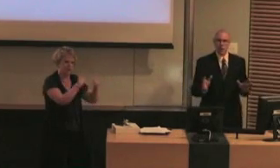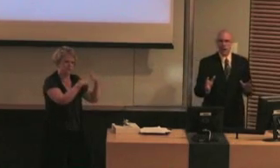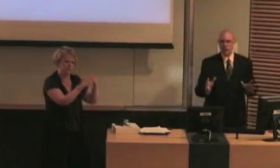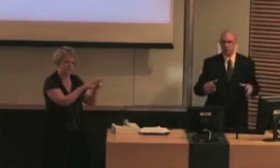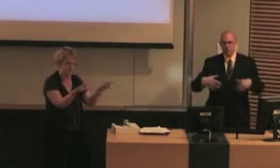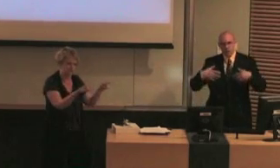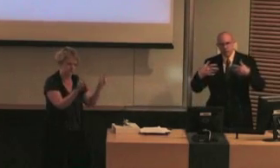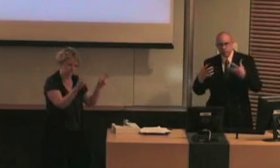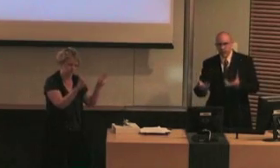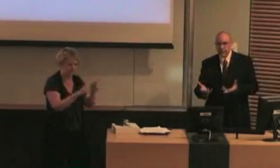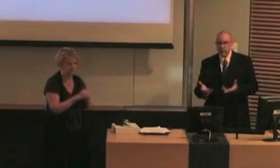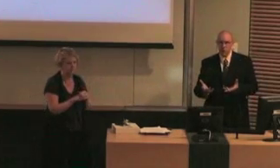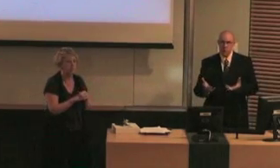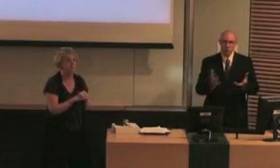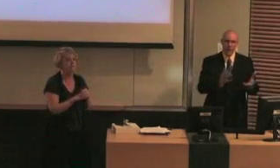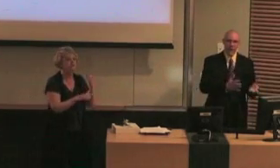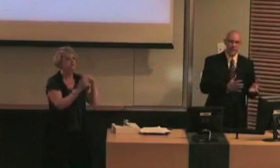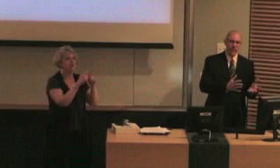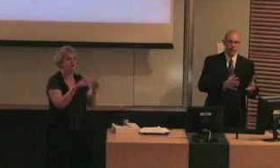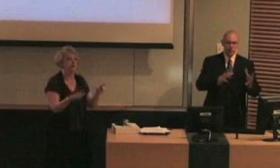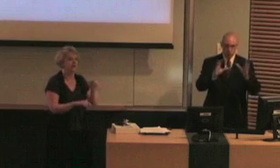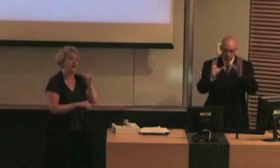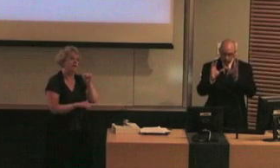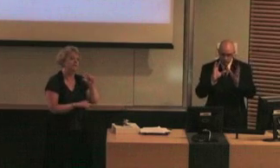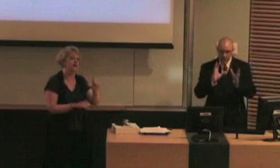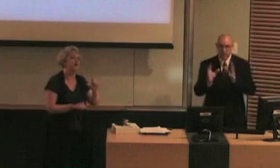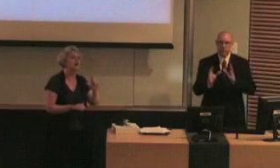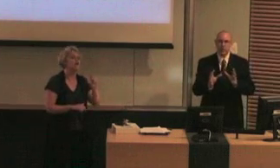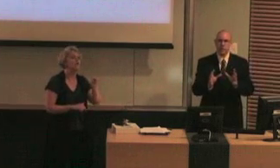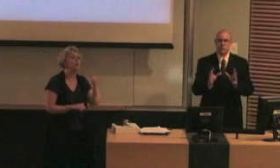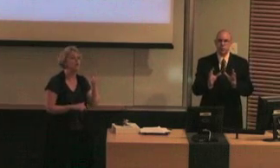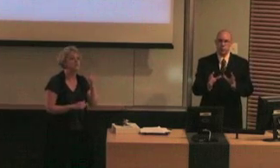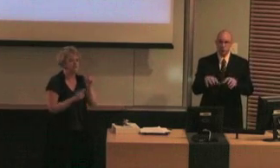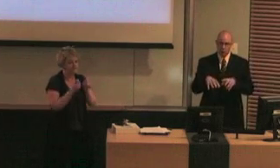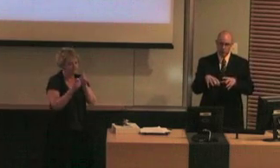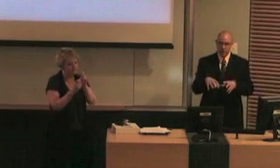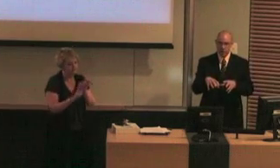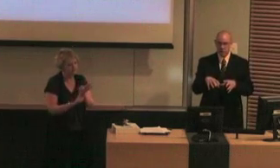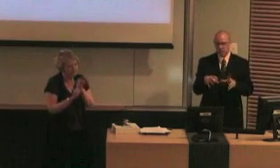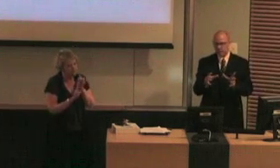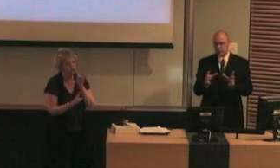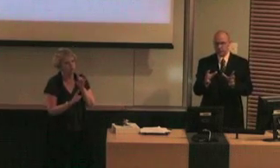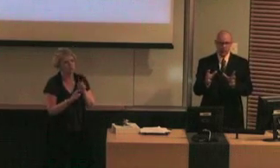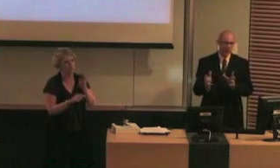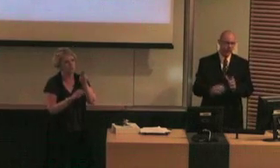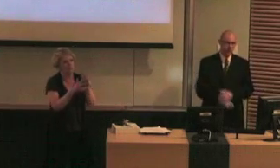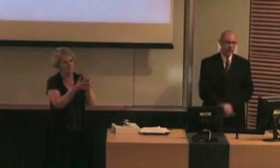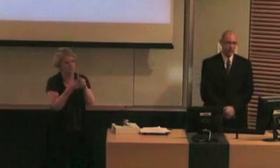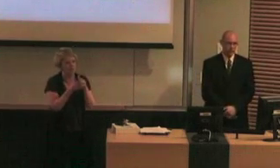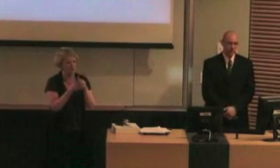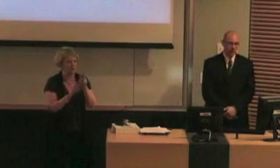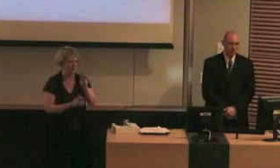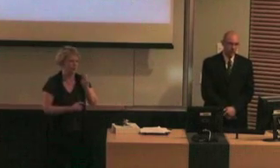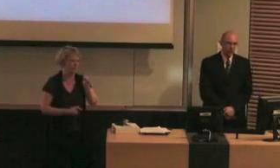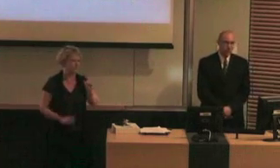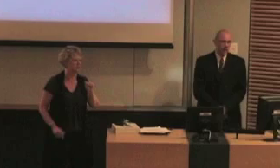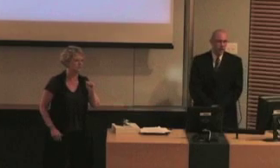well. Sign language, or ASL, is only specific to North America, specifically the United